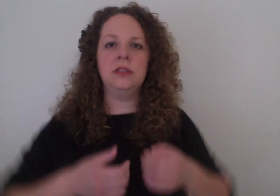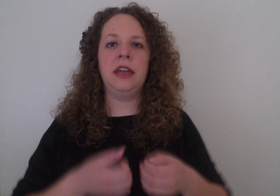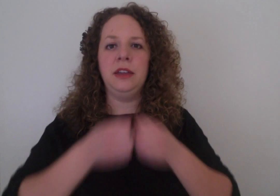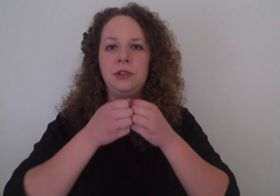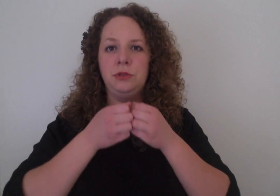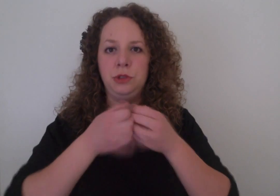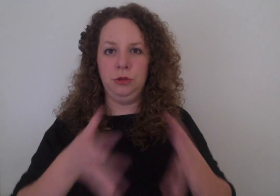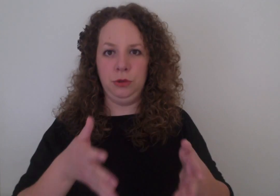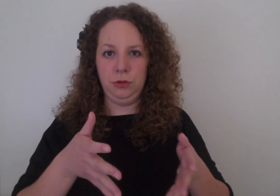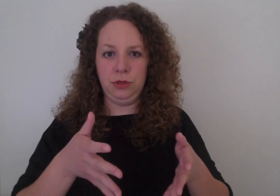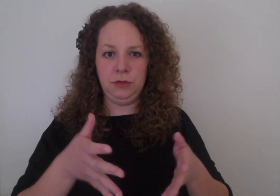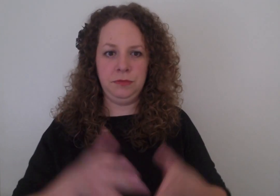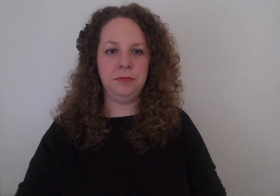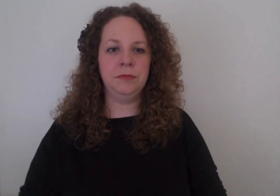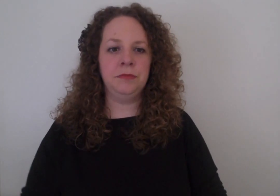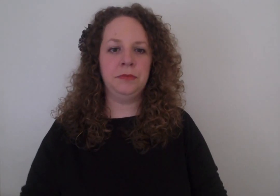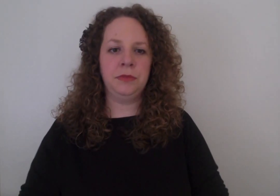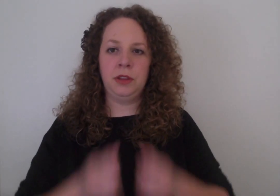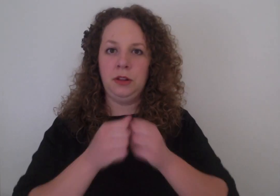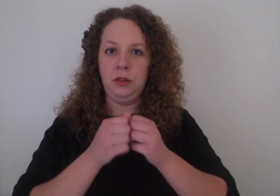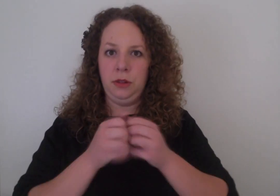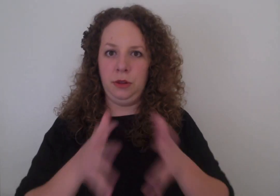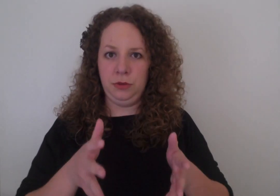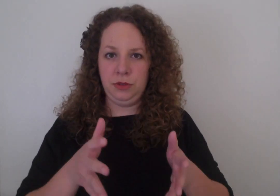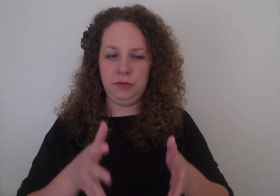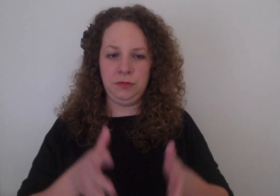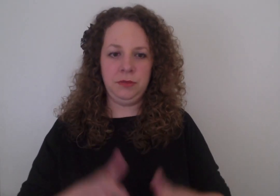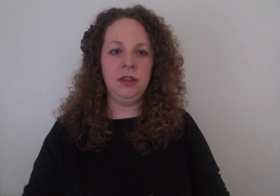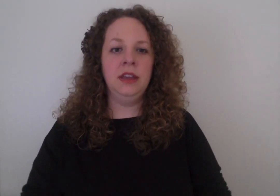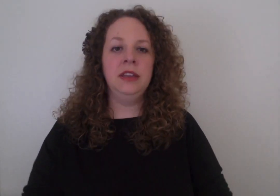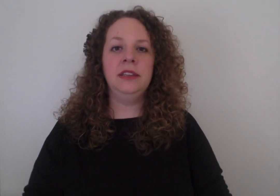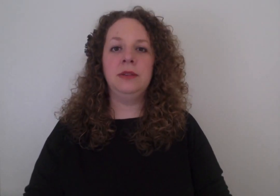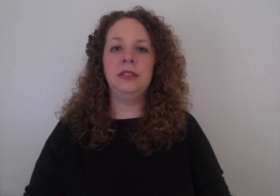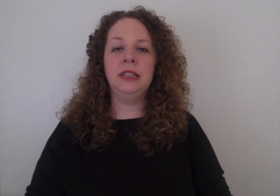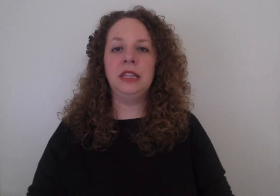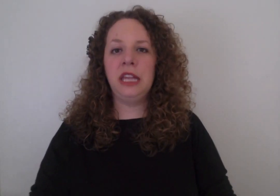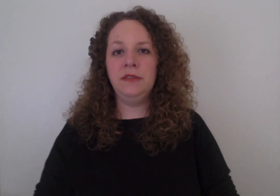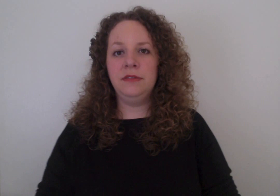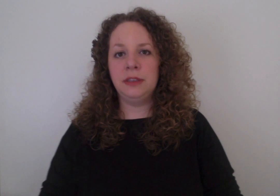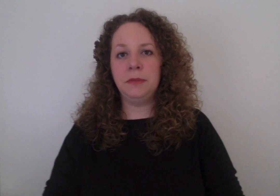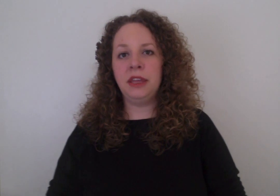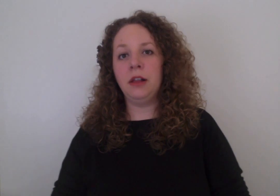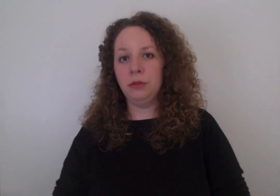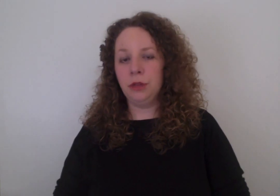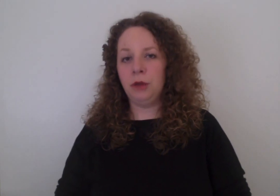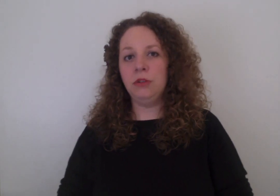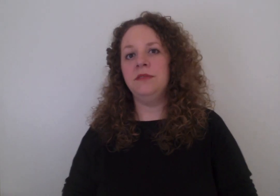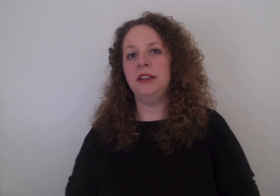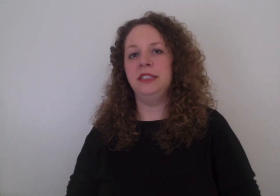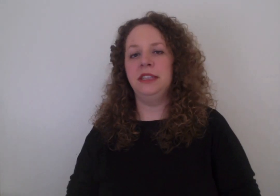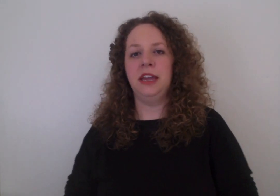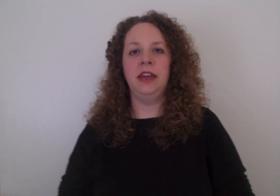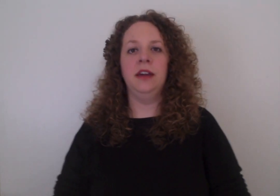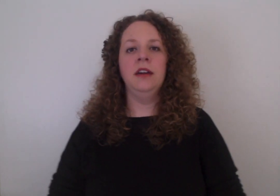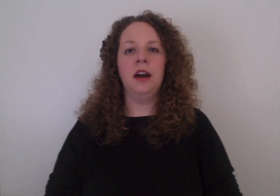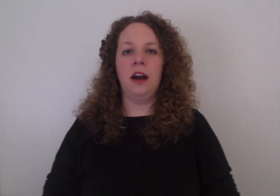Okay, so to lose. Lose. Now to leave something alone, if I say,